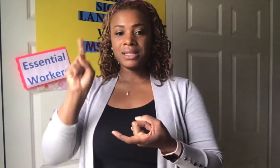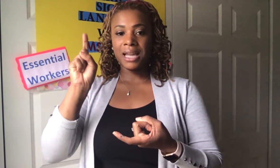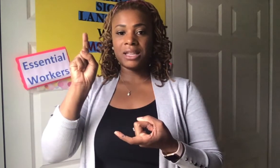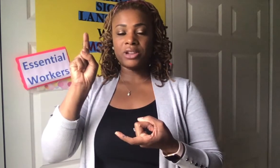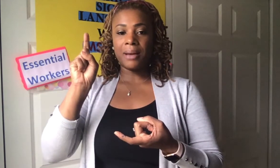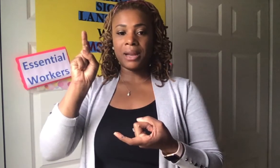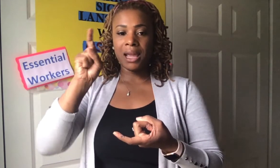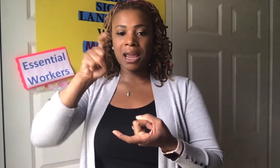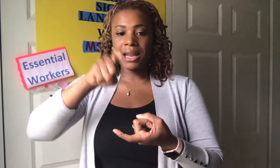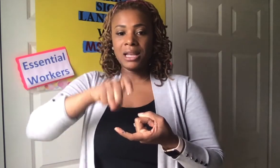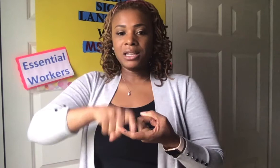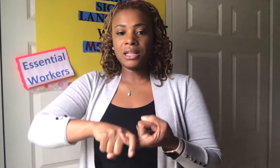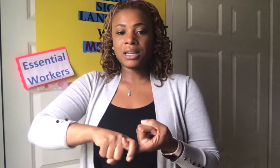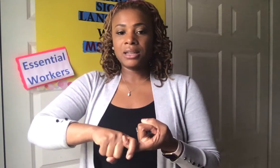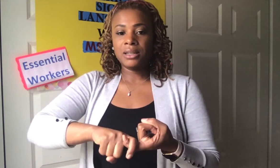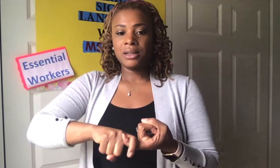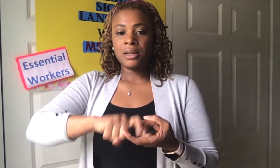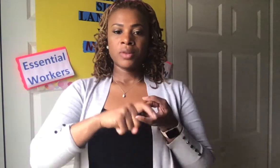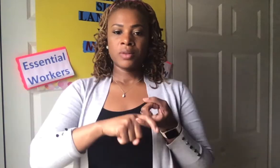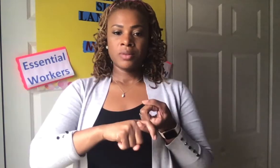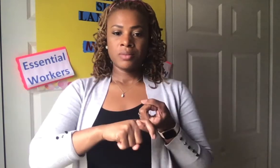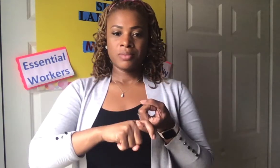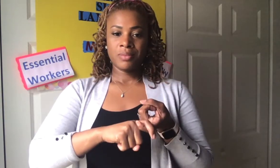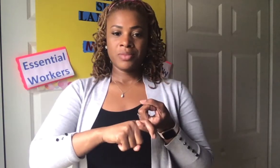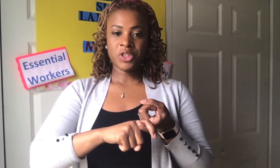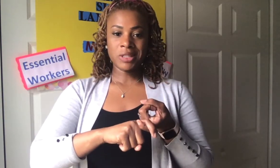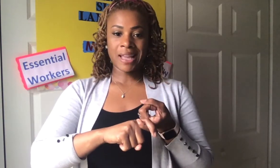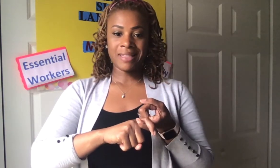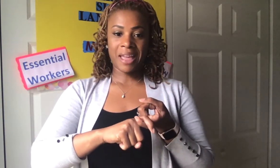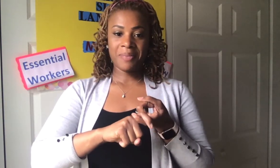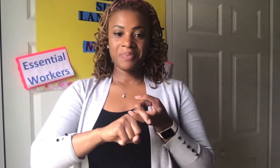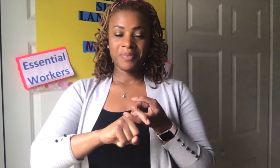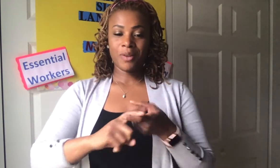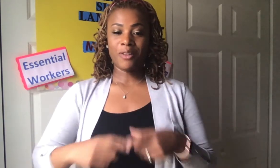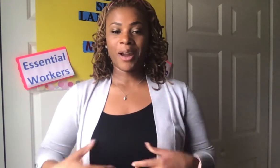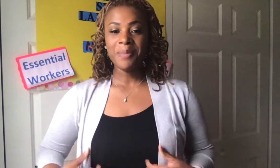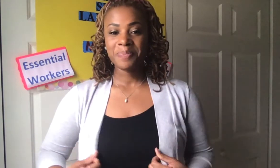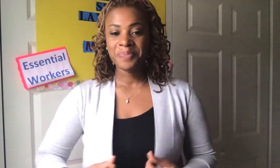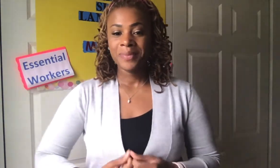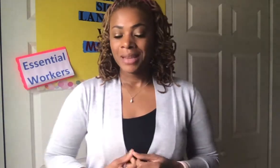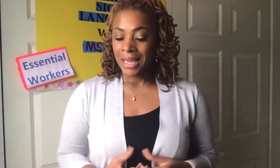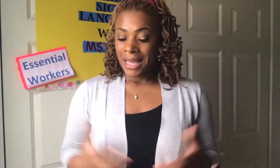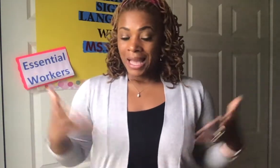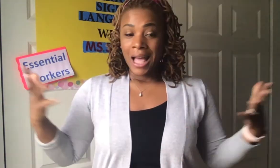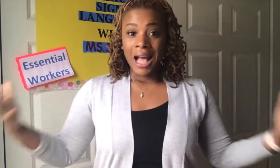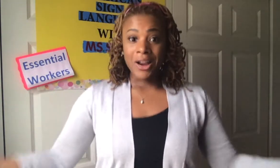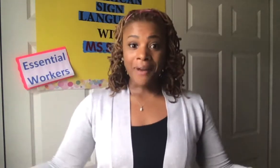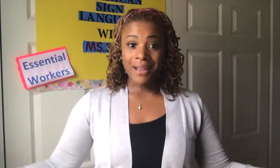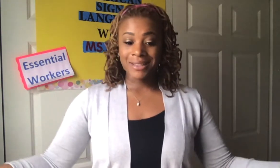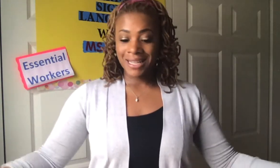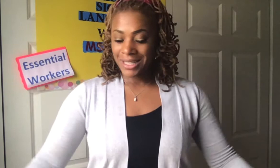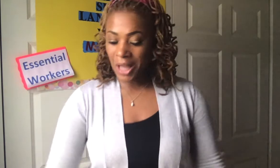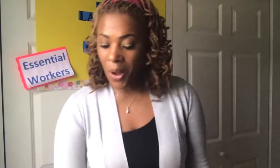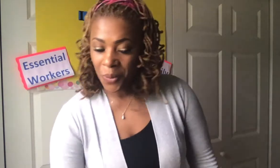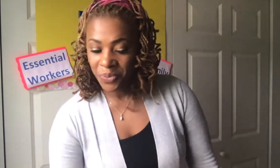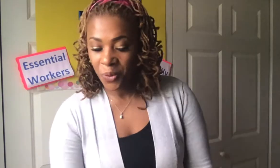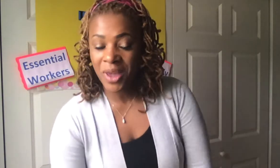your dominant hand, hook, just like that. All right? Great. So we've